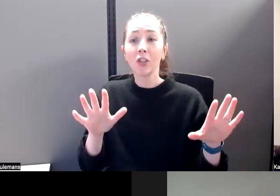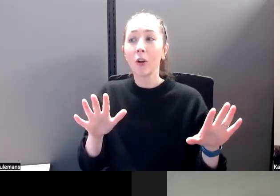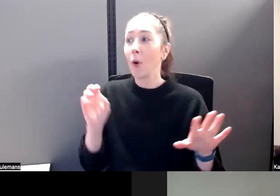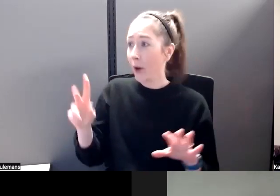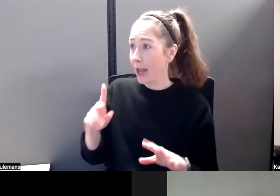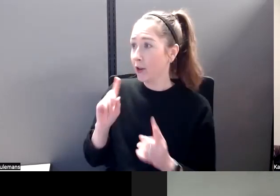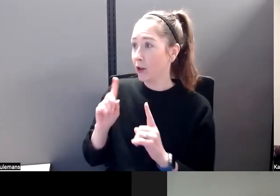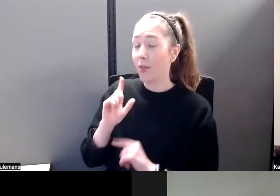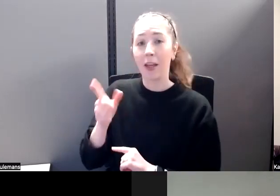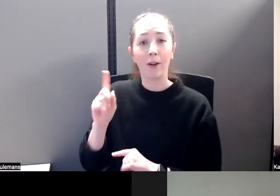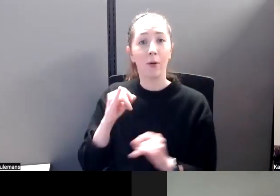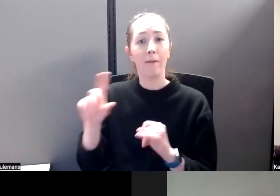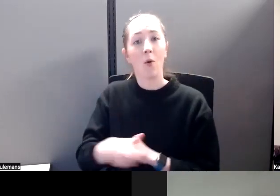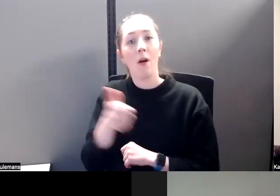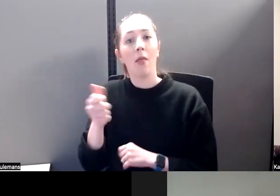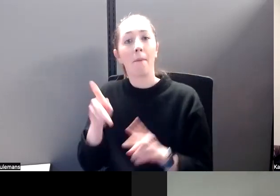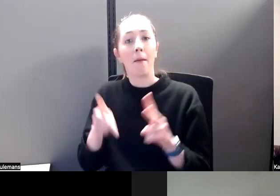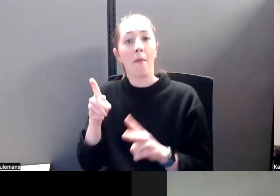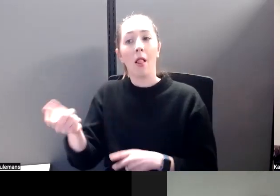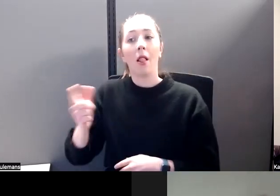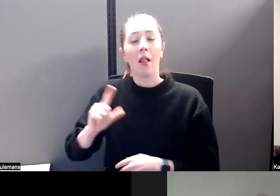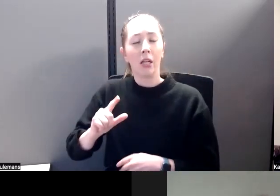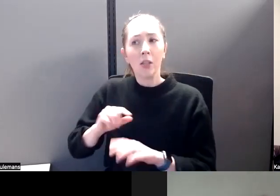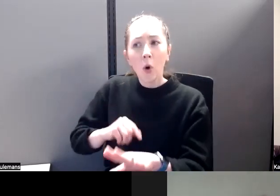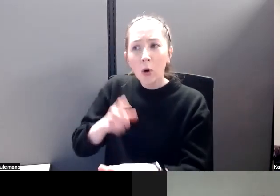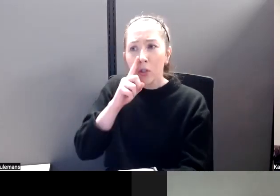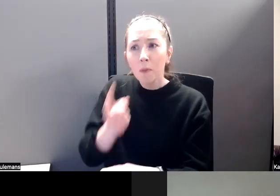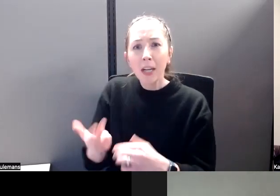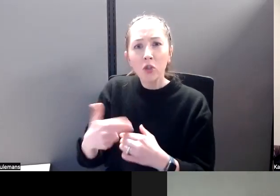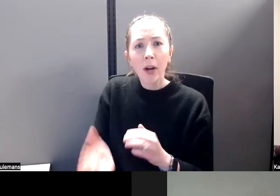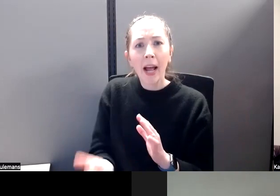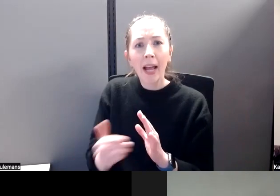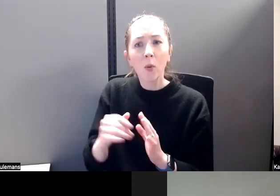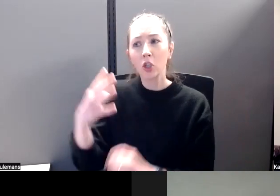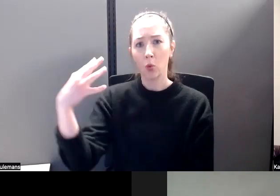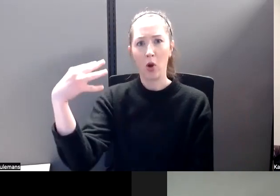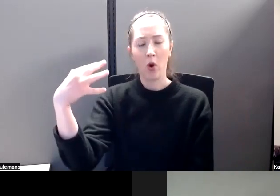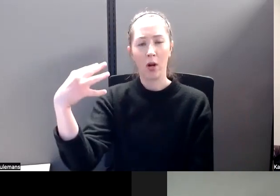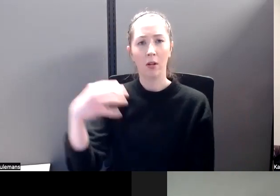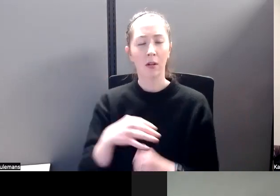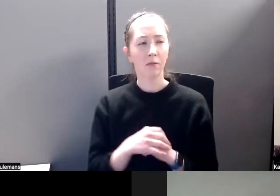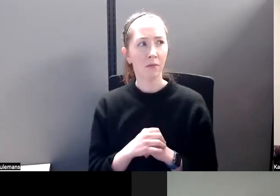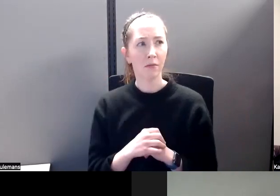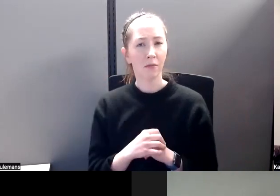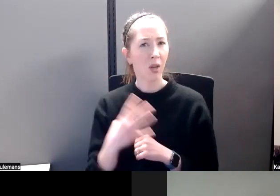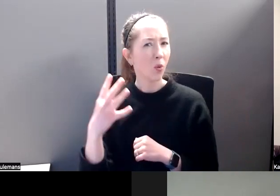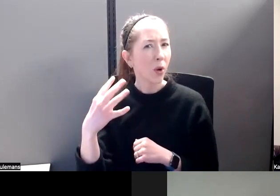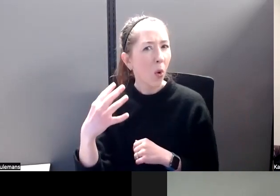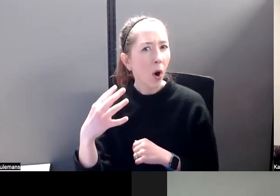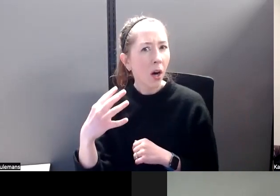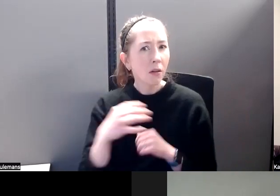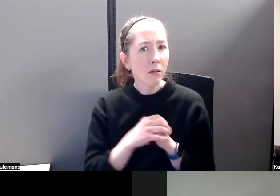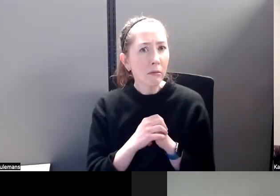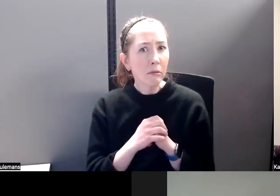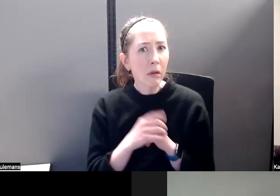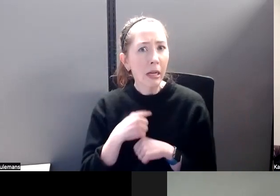got to interview other people. And then they called me back and said, hey, can we just get on with you again? We want to record you. And I was like, oh God, did